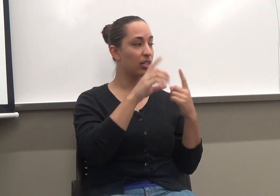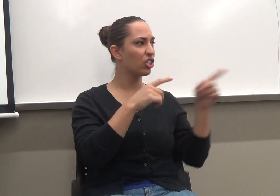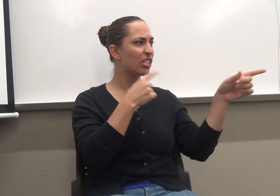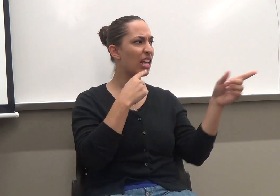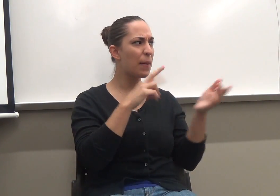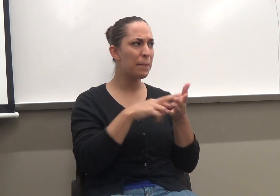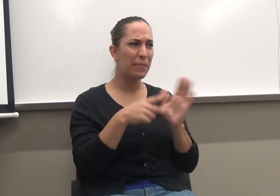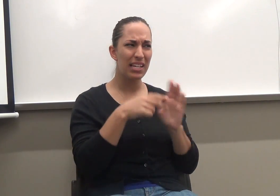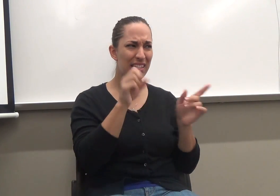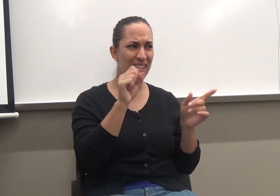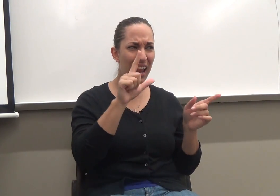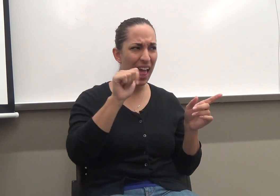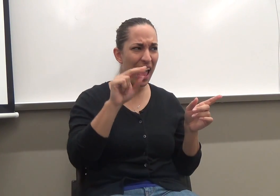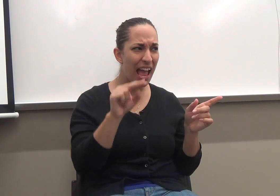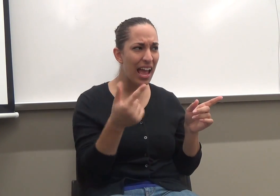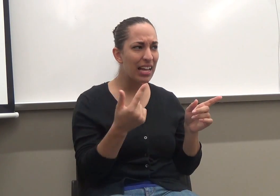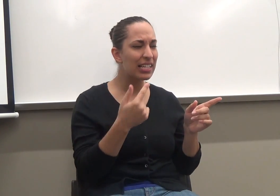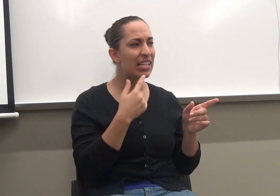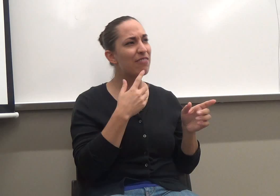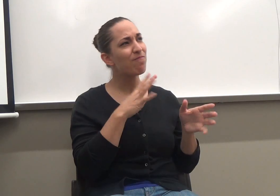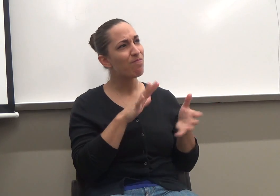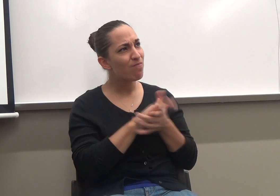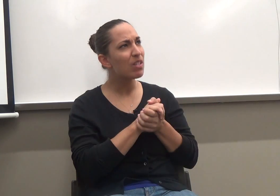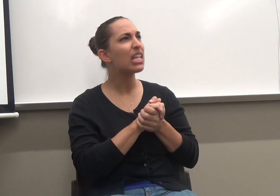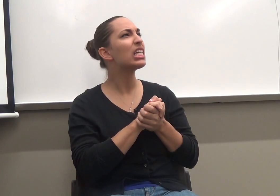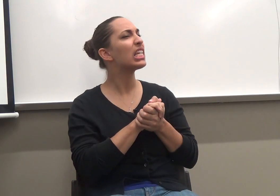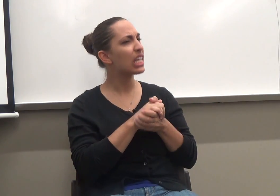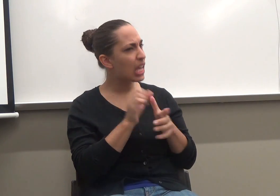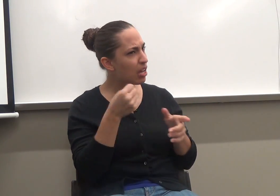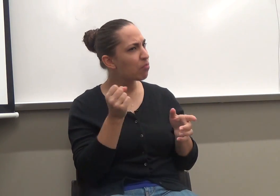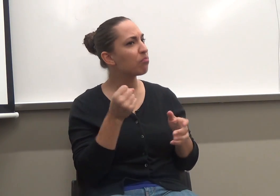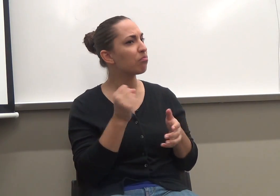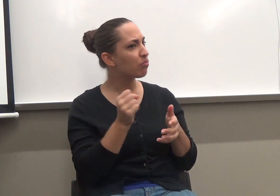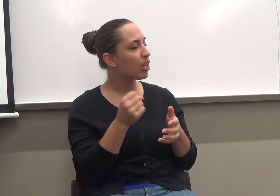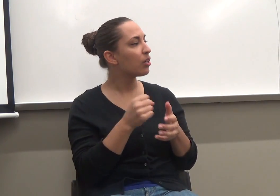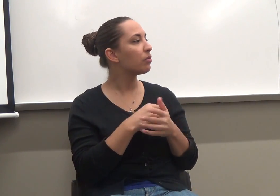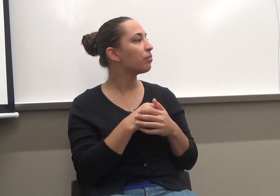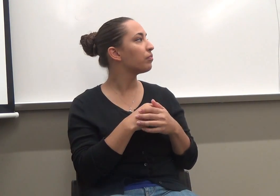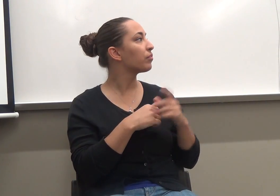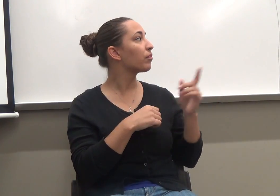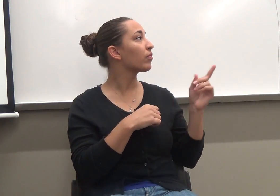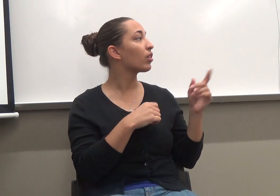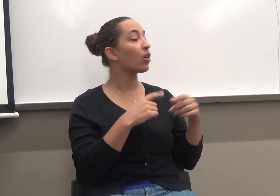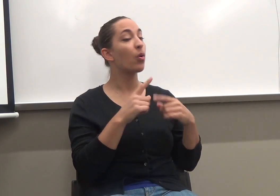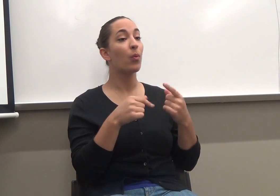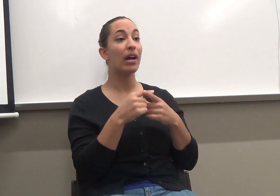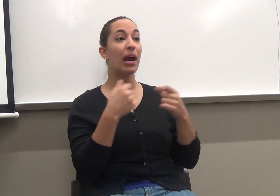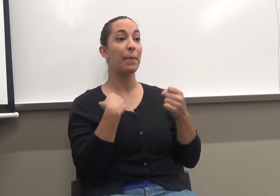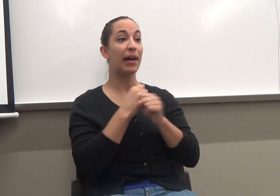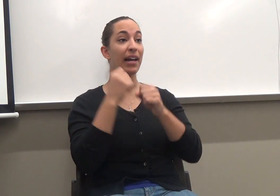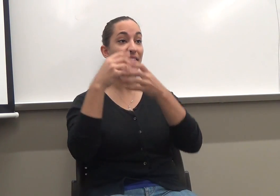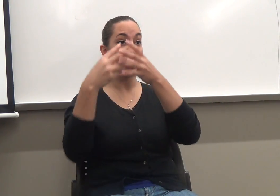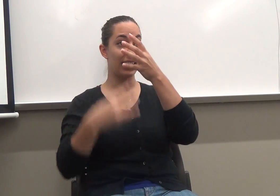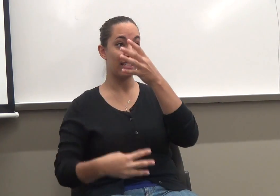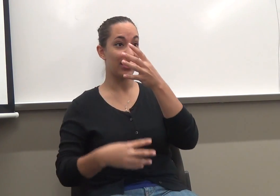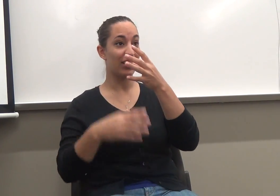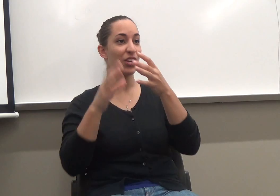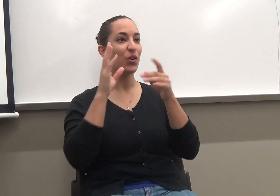what? Yes, yeah, exactly. And you'll find as I make this list here, some of these go back.